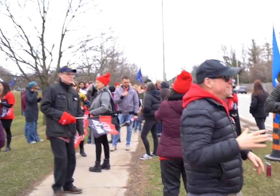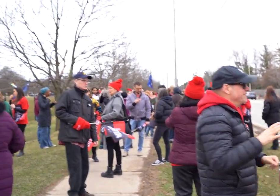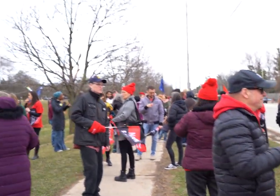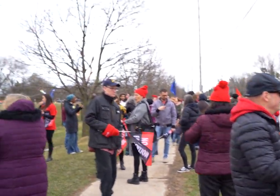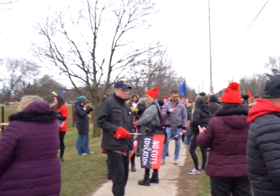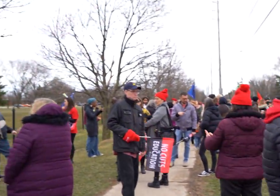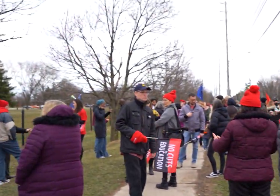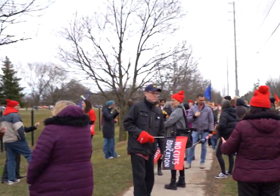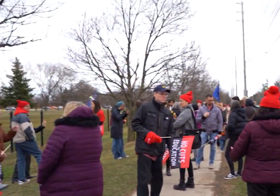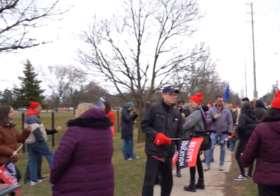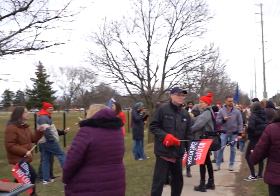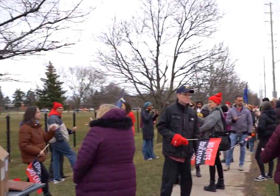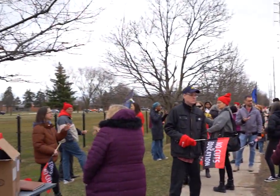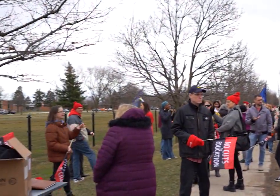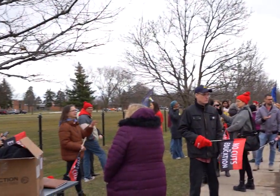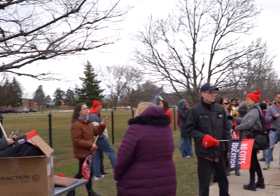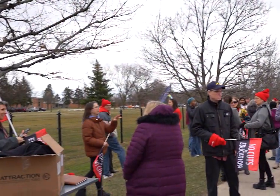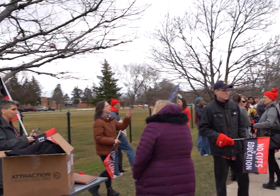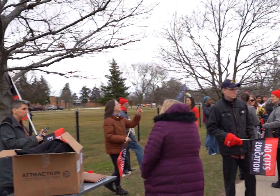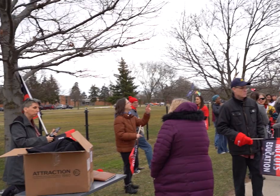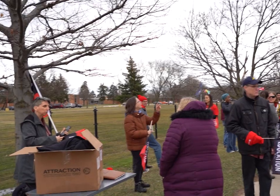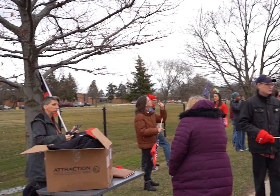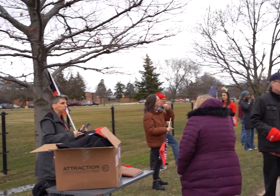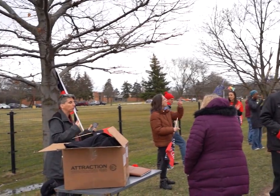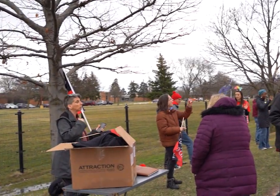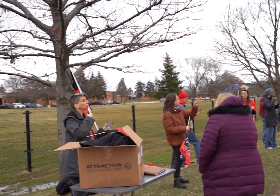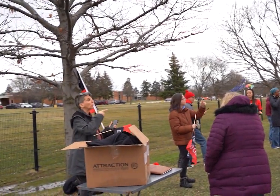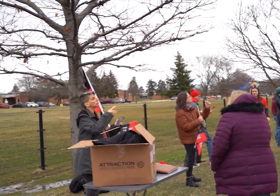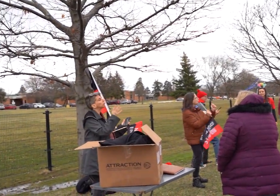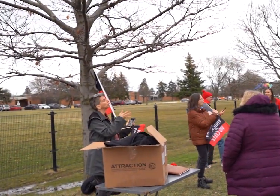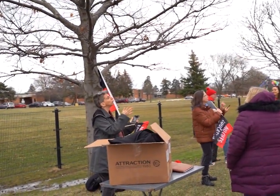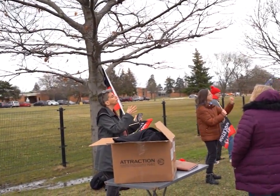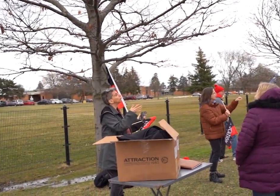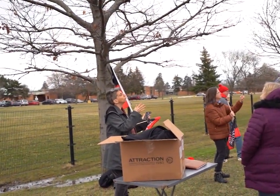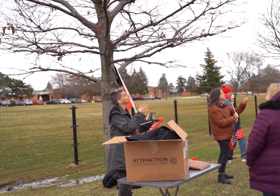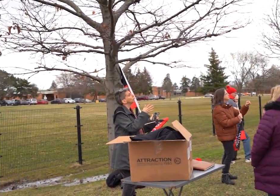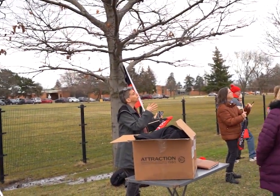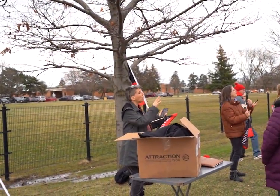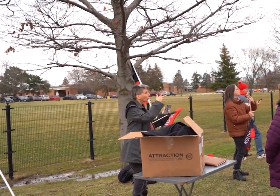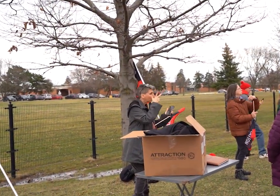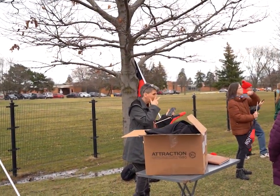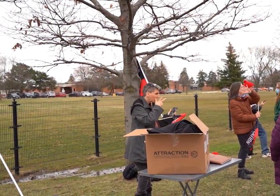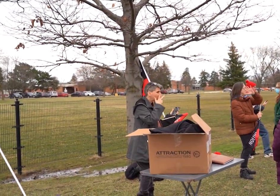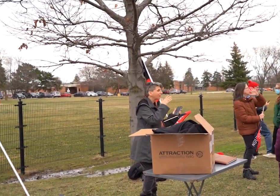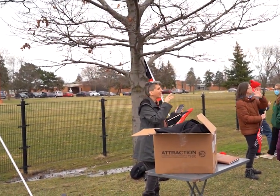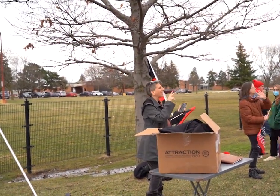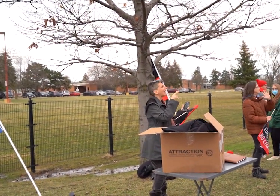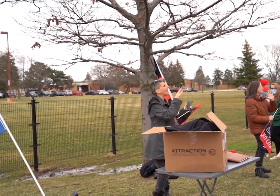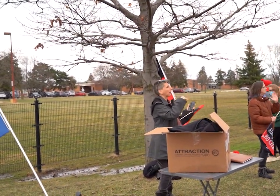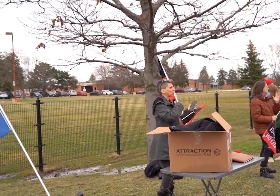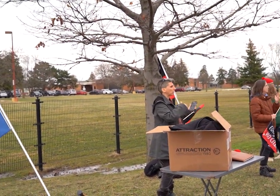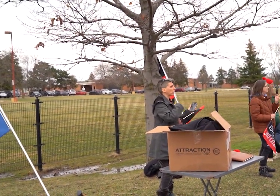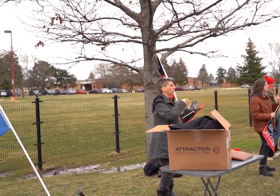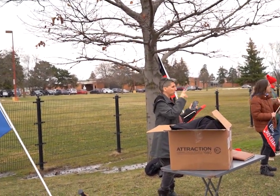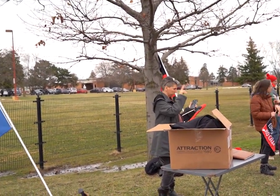It was a call to action for more support from the province. The Ontario Secondary School Teachers Federation held a rally on March